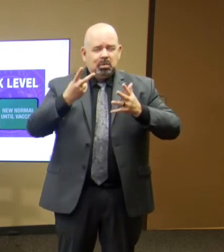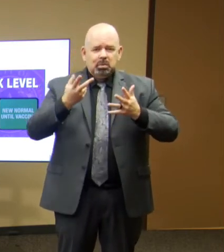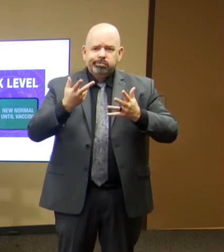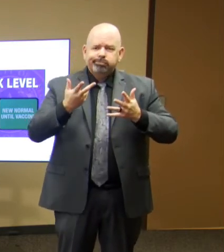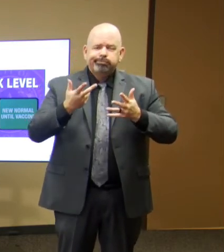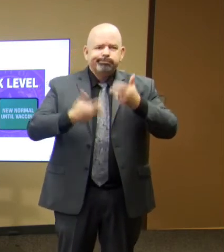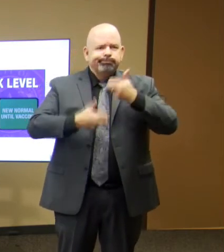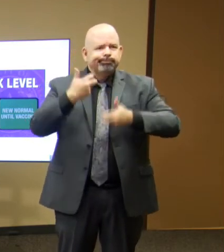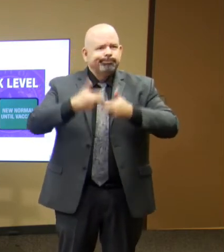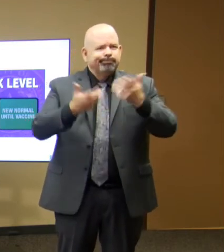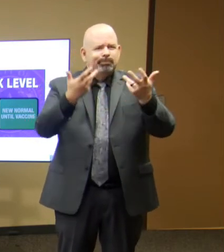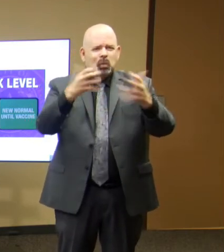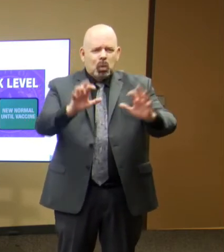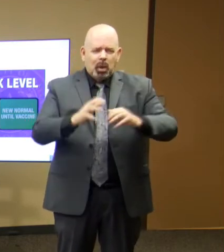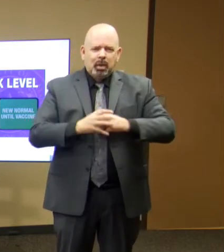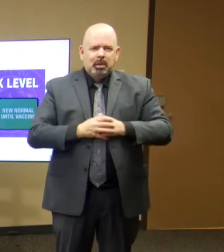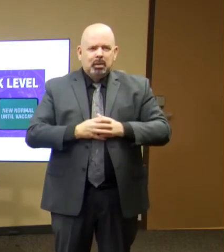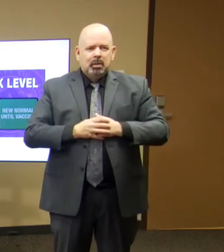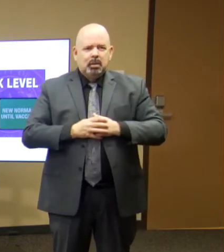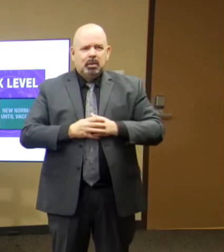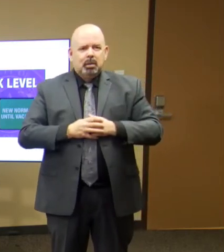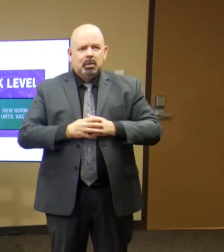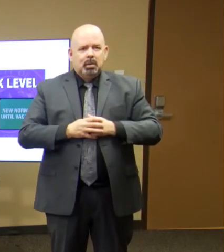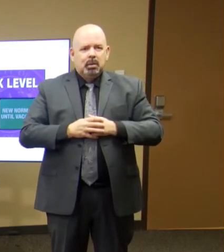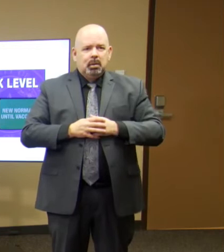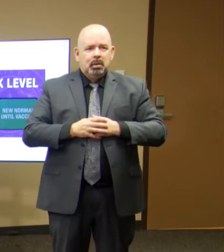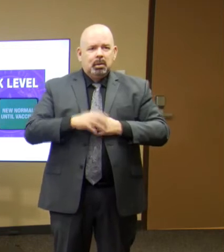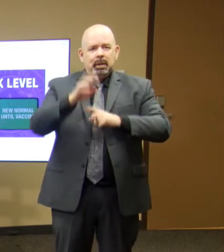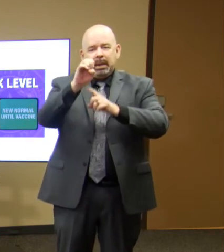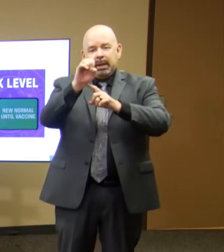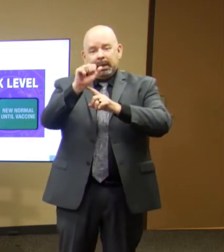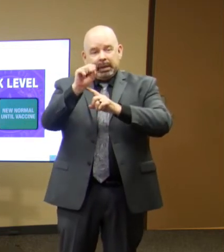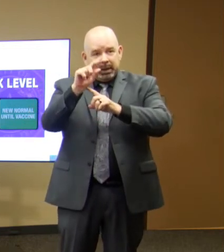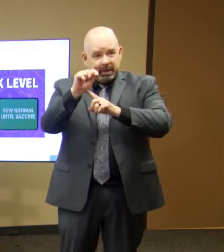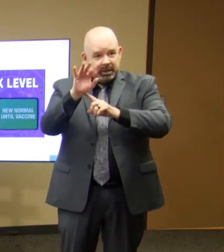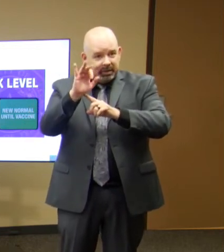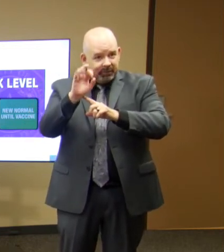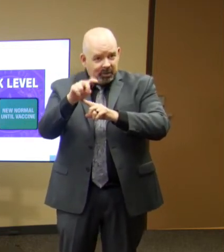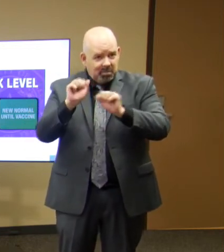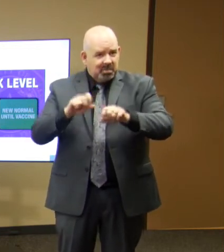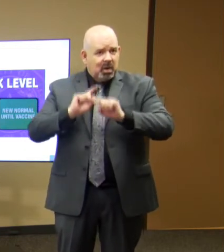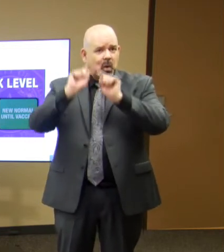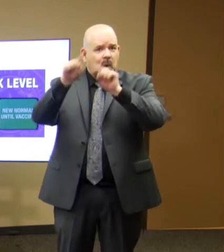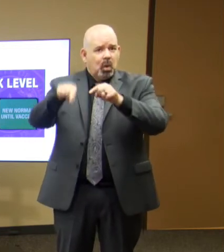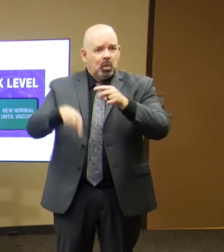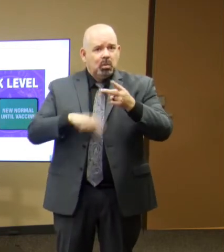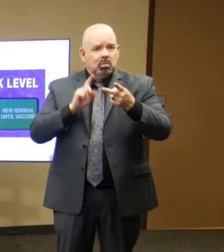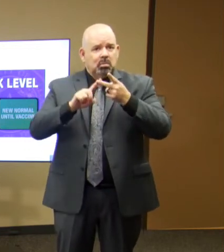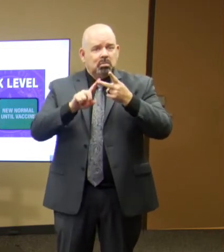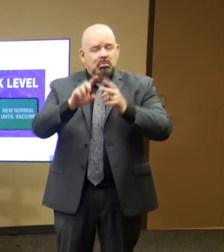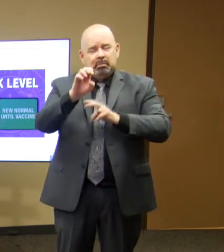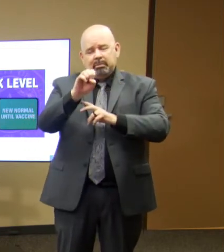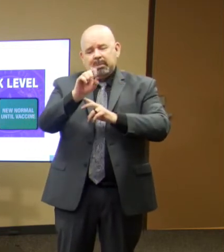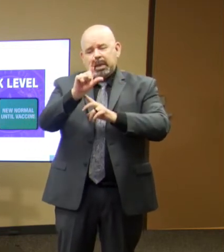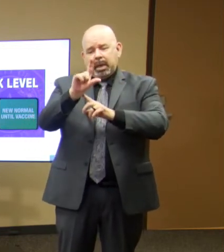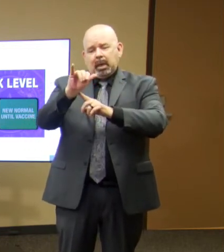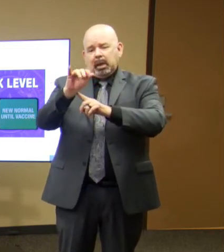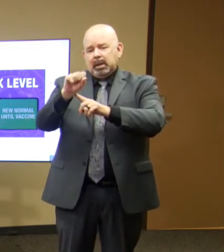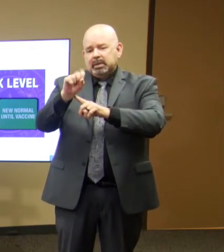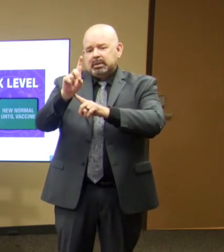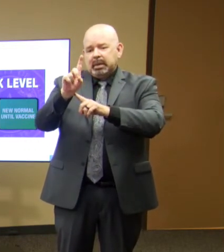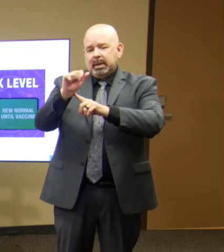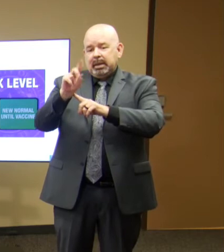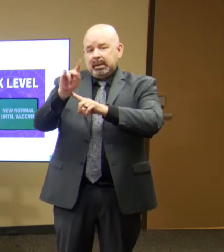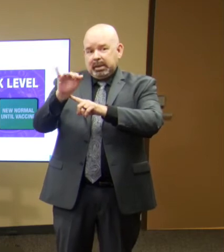Fieldhouse. Again, they're readily available. But also the things that masking and avoiding people are the same things that will also help prevent flu. So